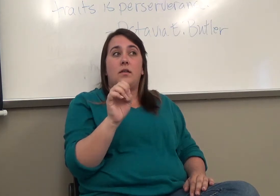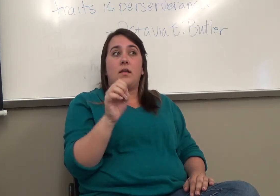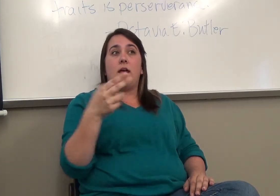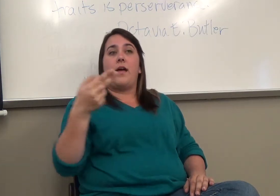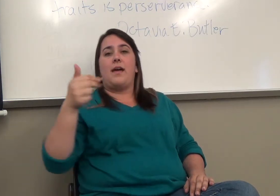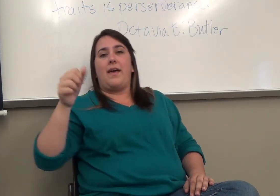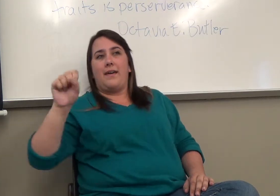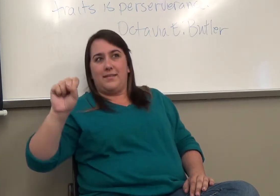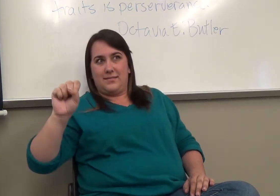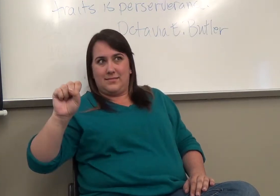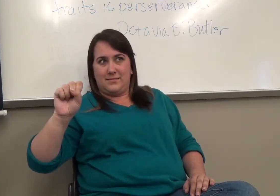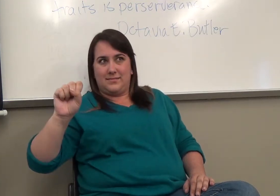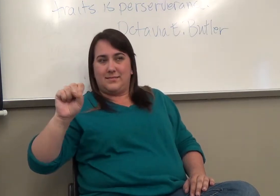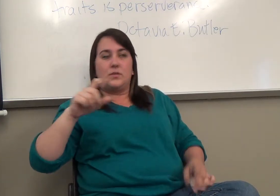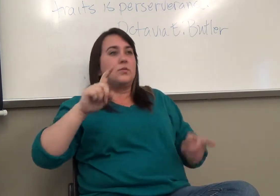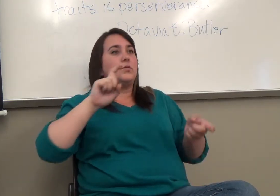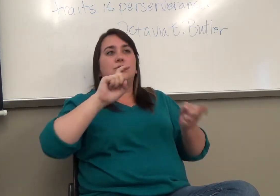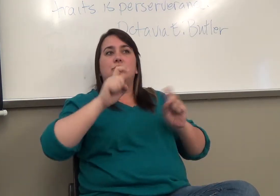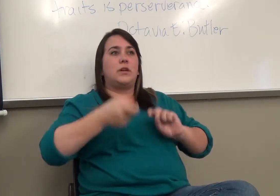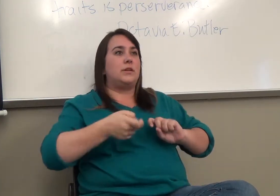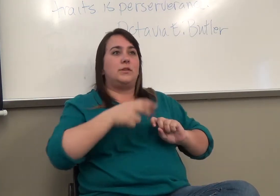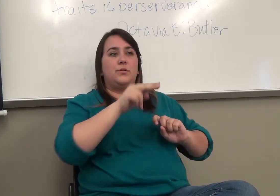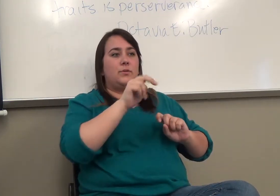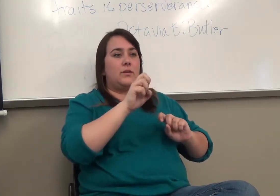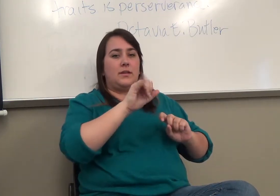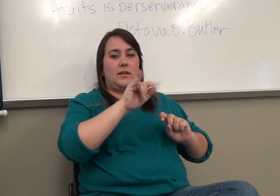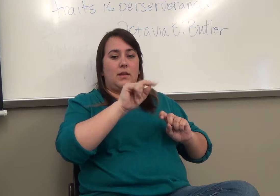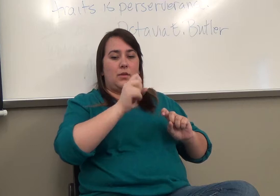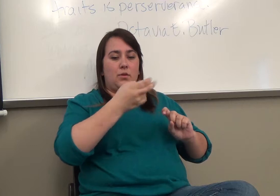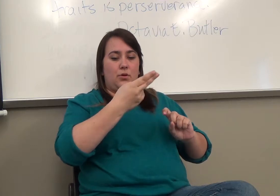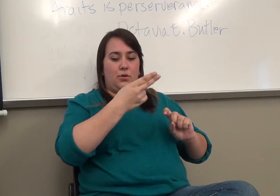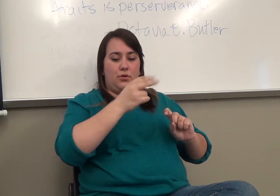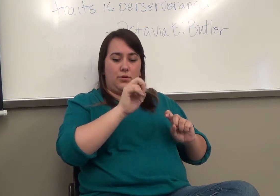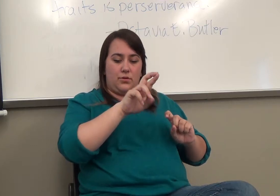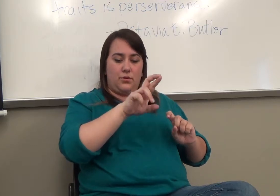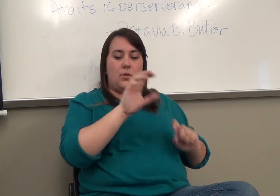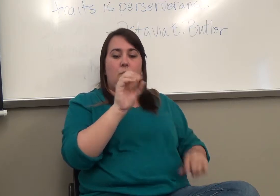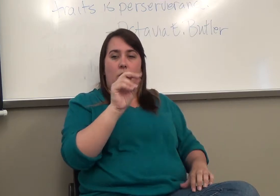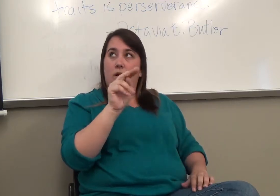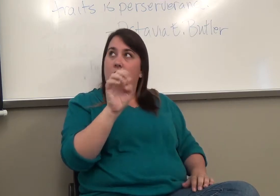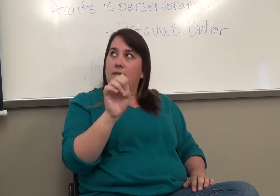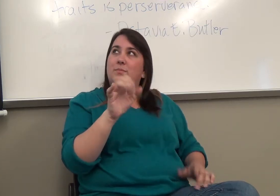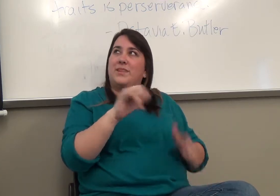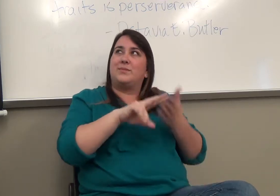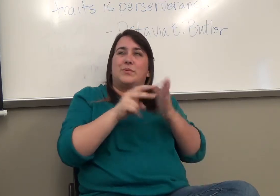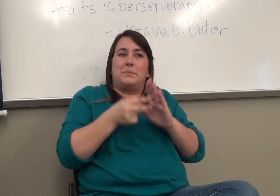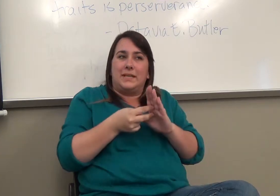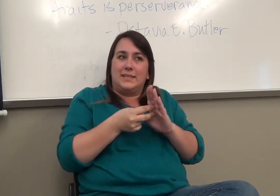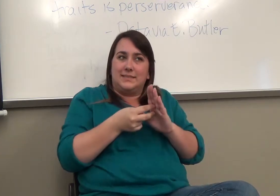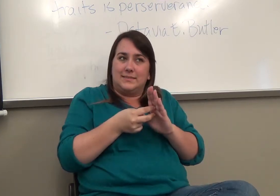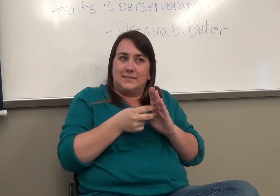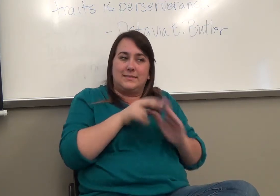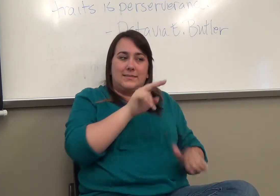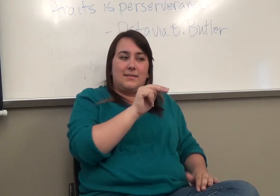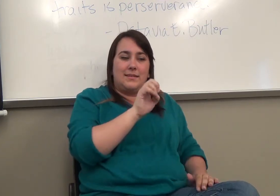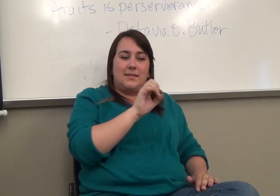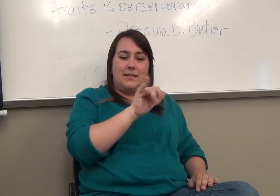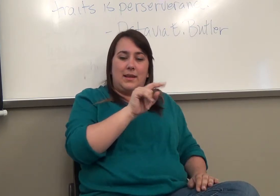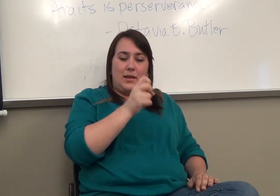has. Don't change this to neither one, because I'm just saying that's what it means. Okay? Or